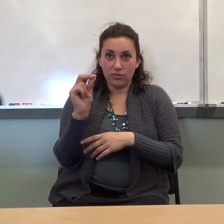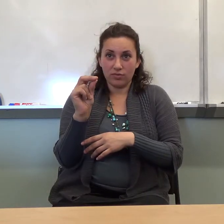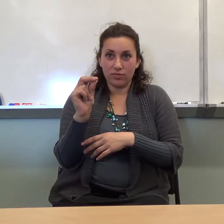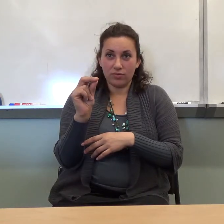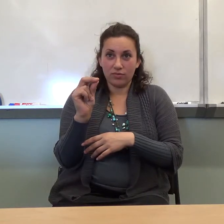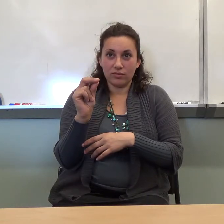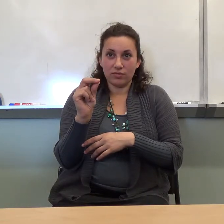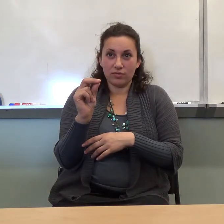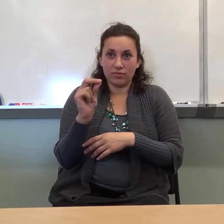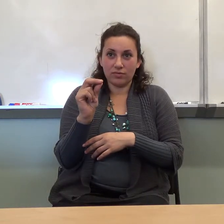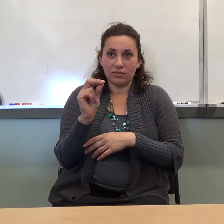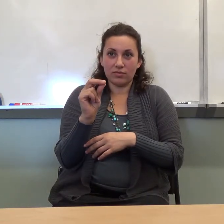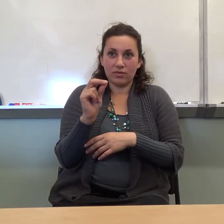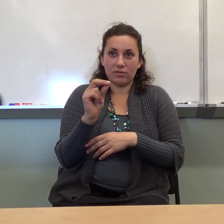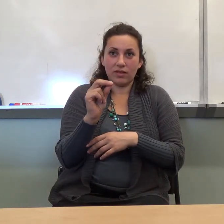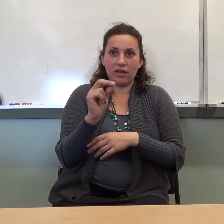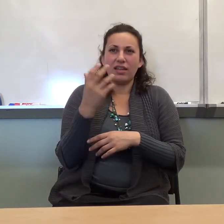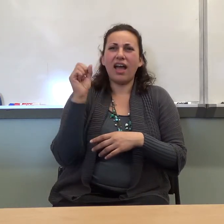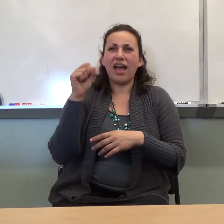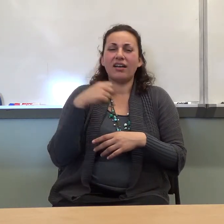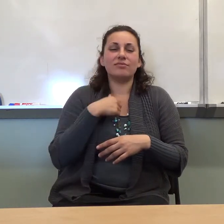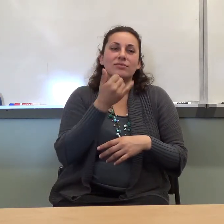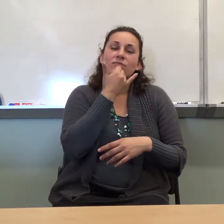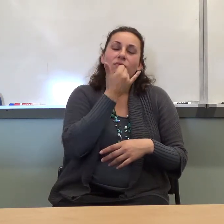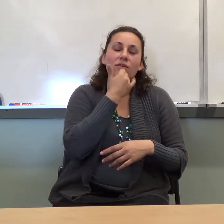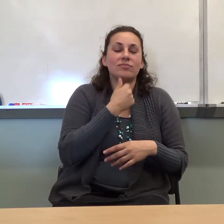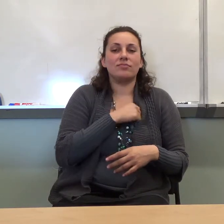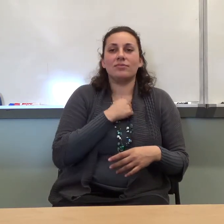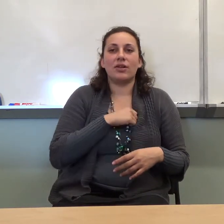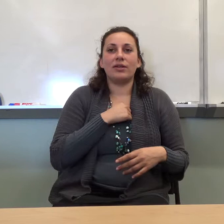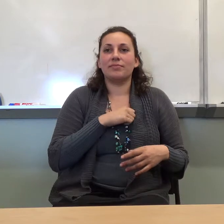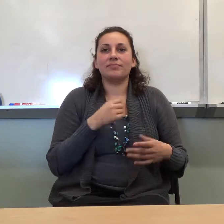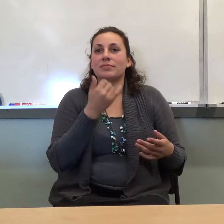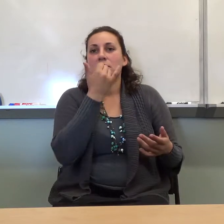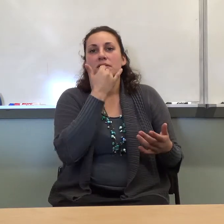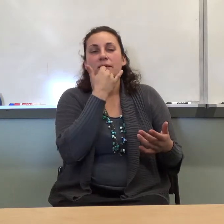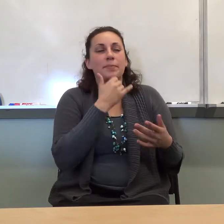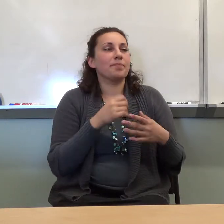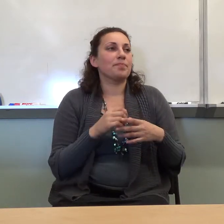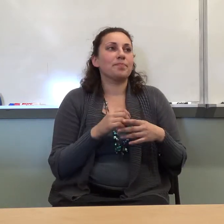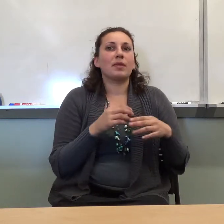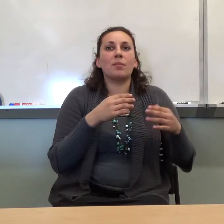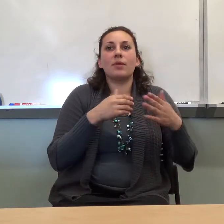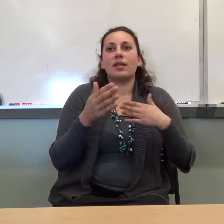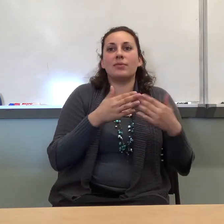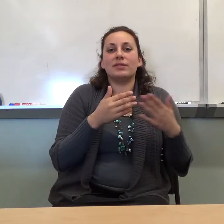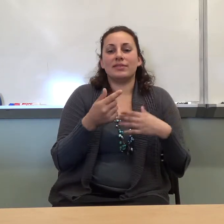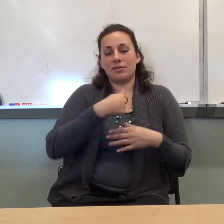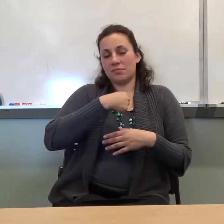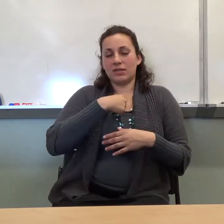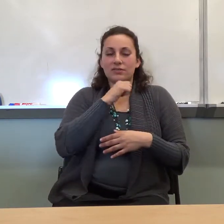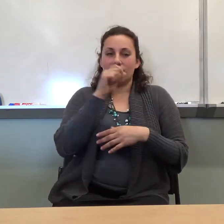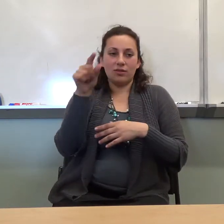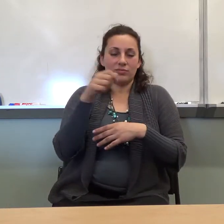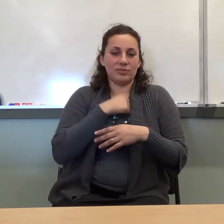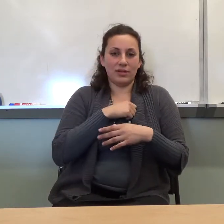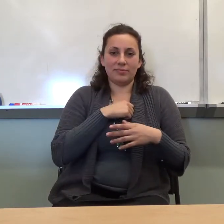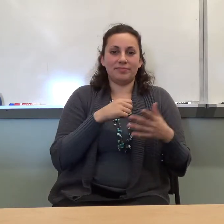With repeaters, we have to get used to writing them correctly. Yes, the part that repeats has the bar. And remember, it's only on the right-hand side